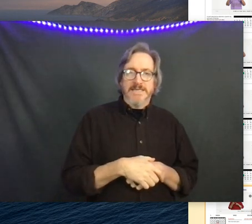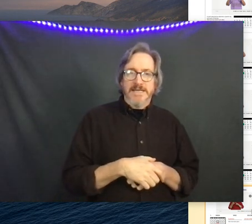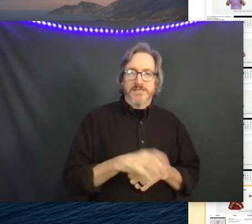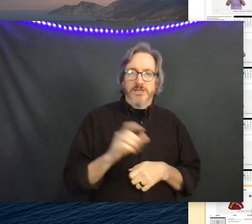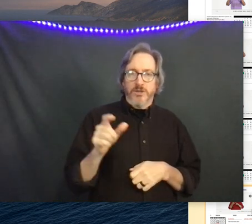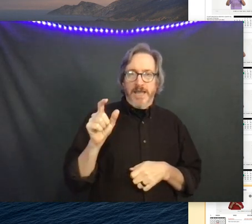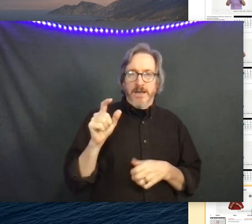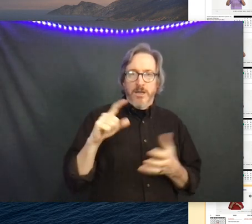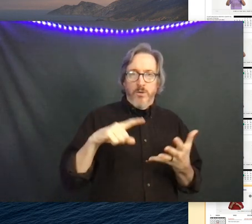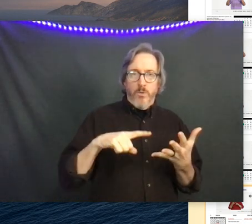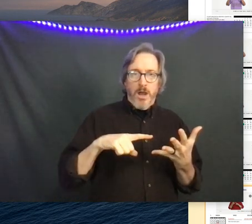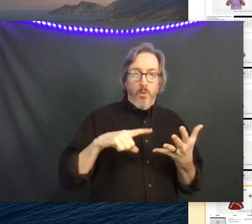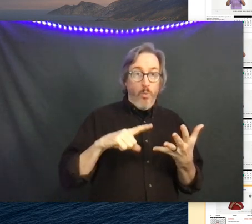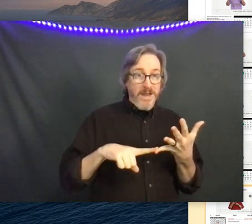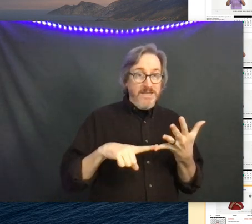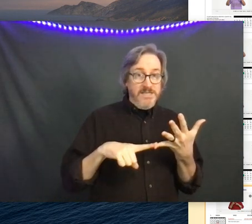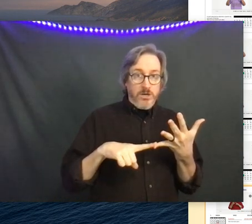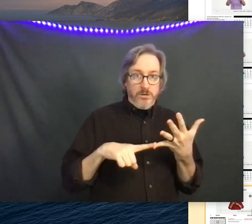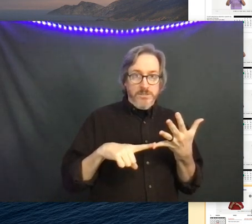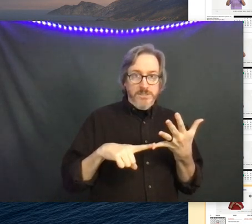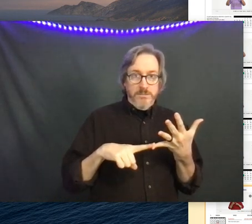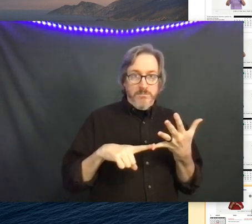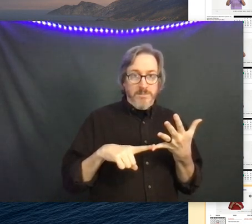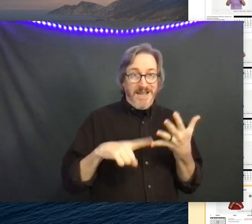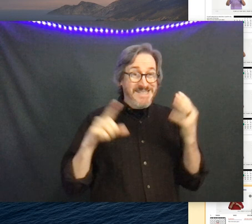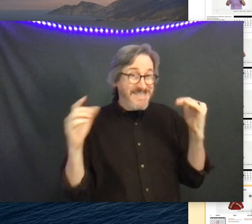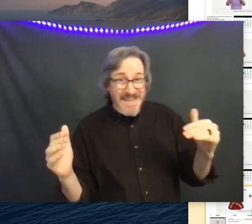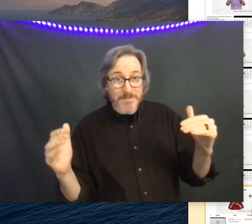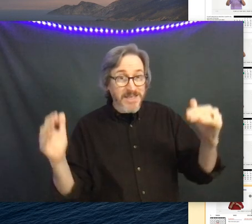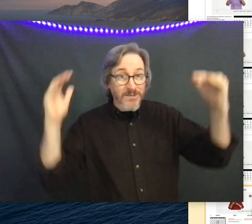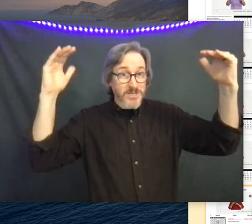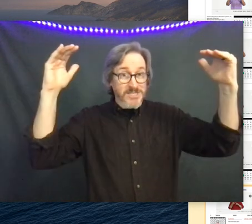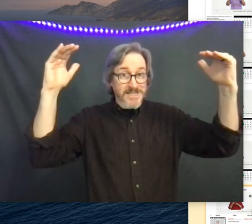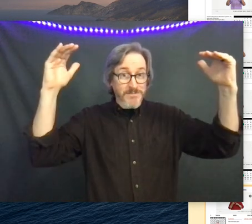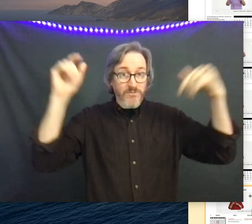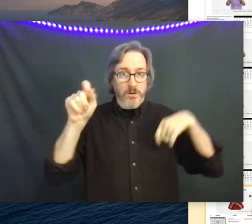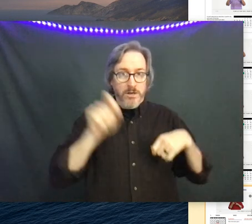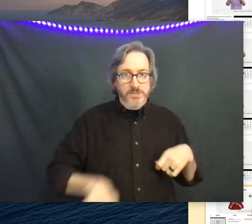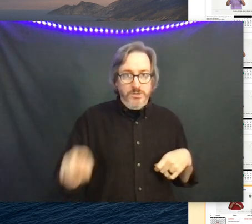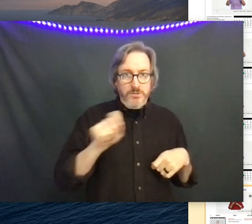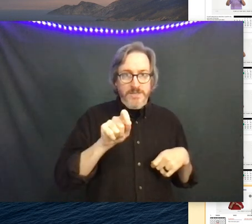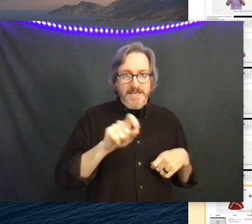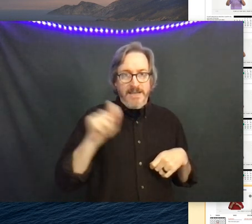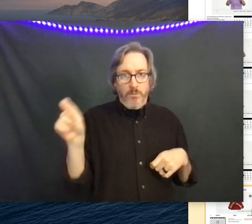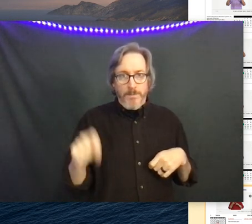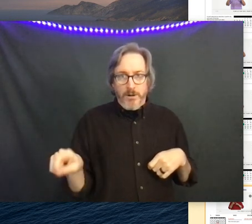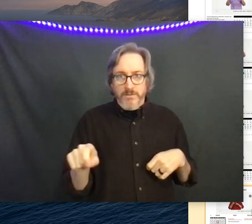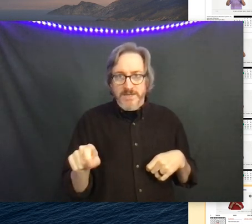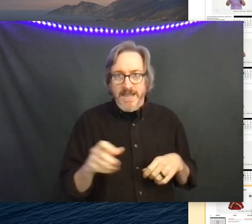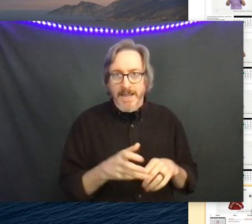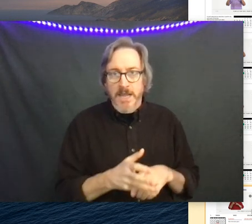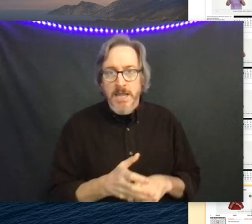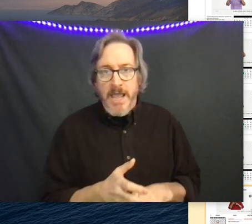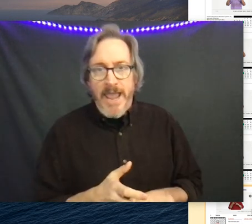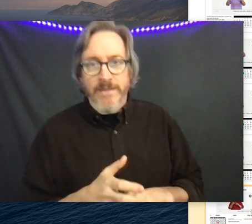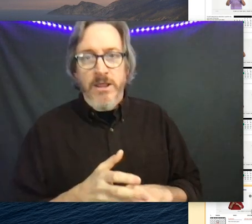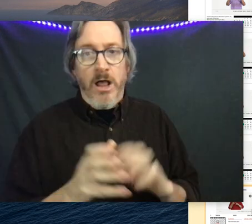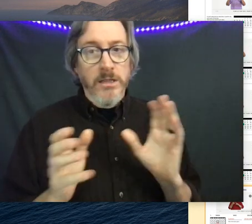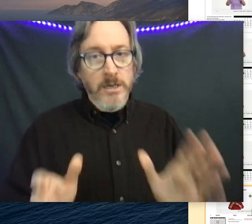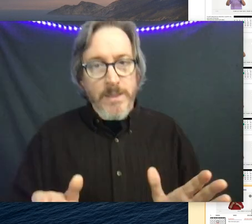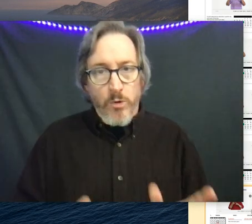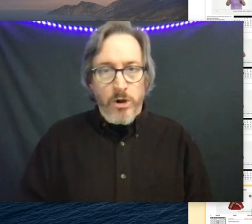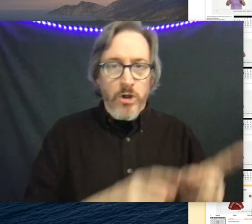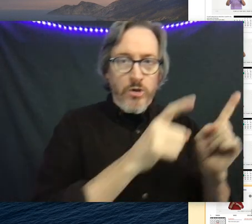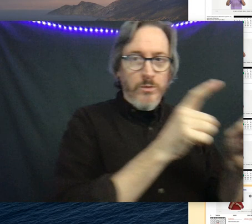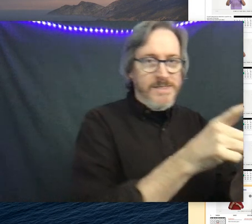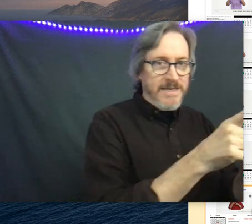the idea is to look at when this occurs. Same thing that we just did before. Circle the date, what part of the day, and a